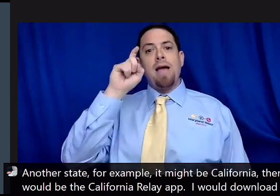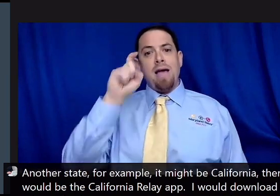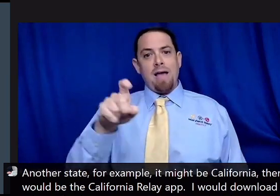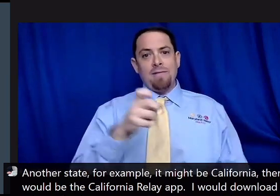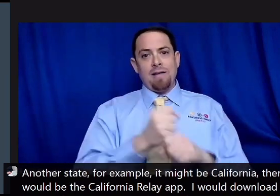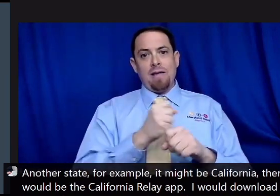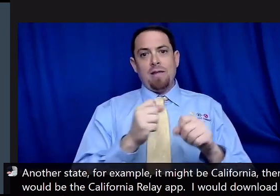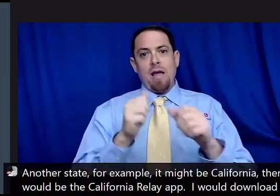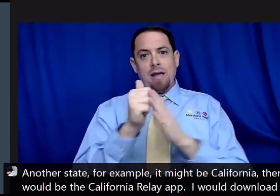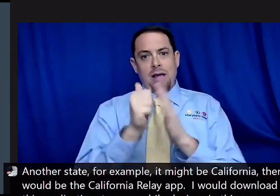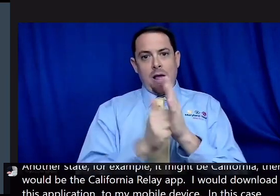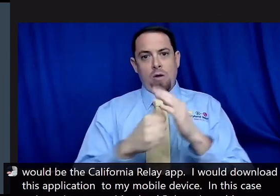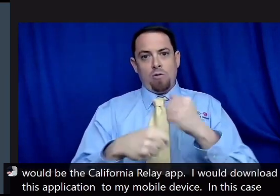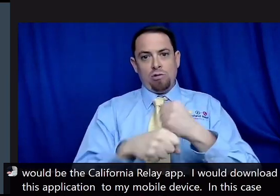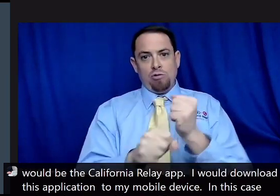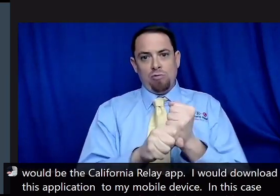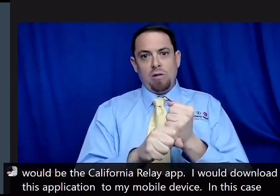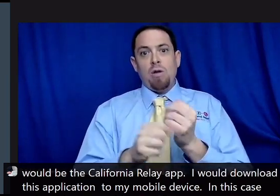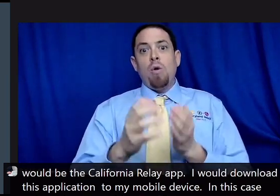would log in.